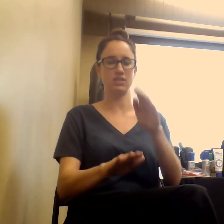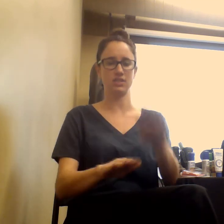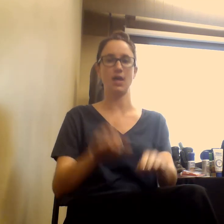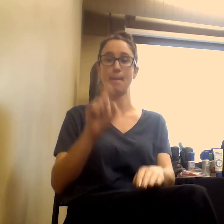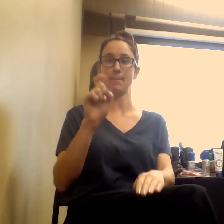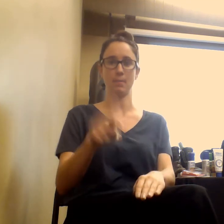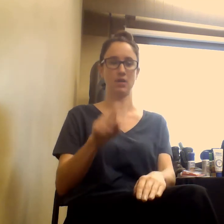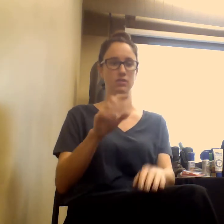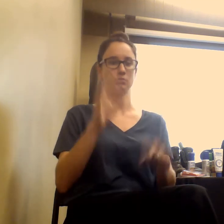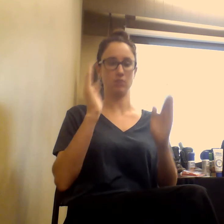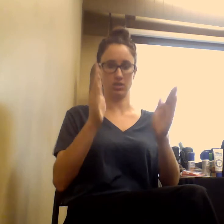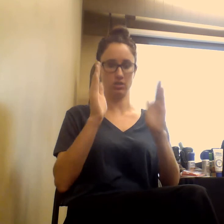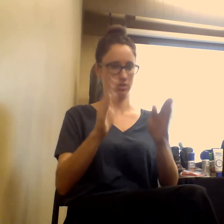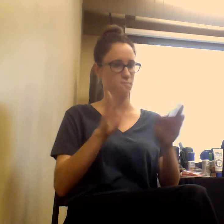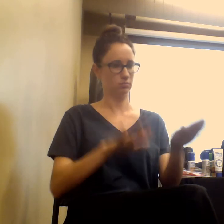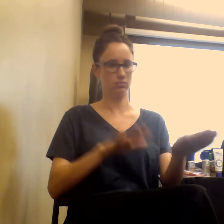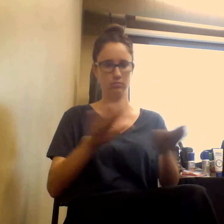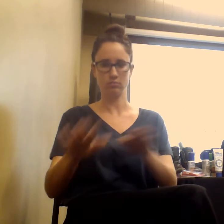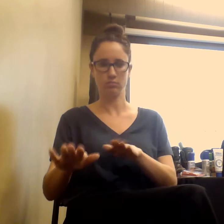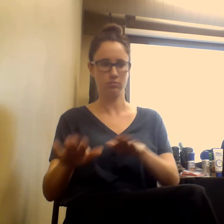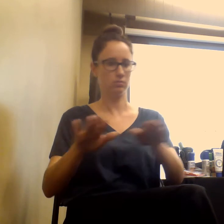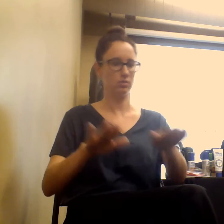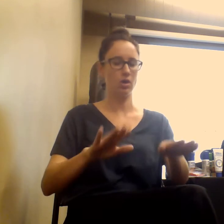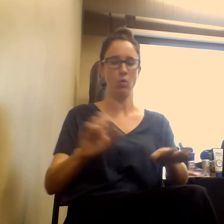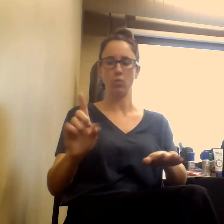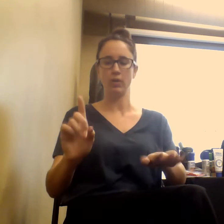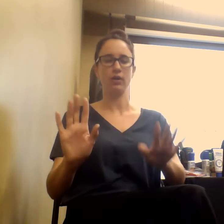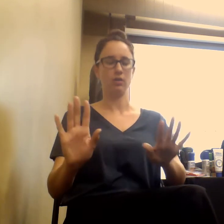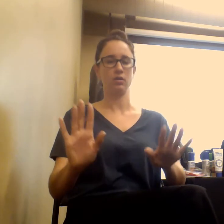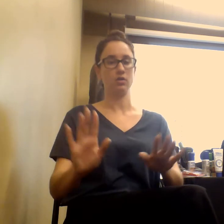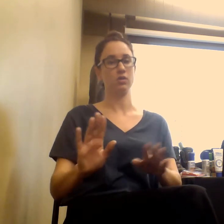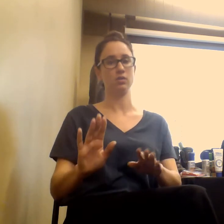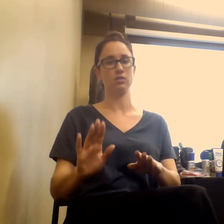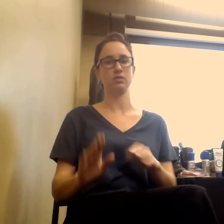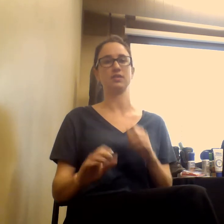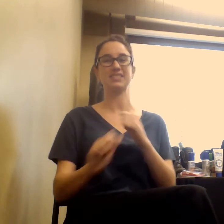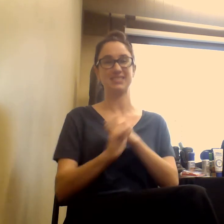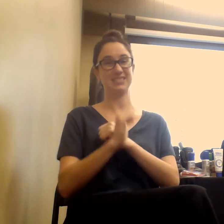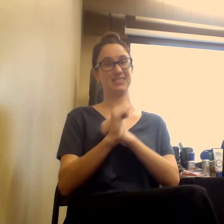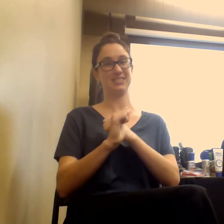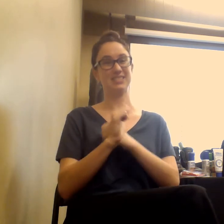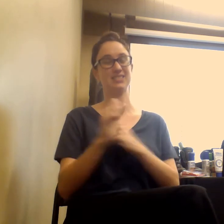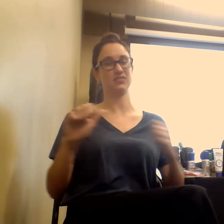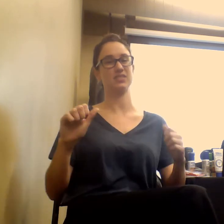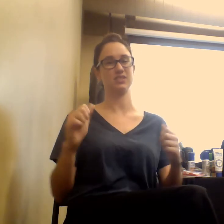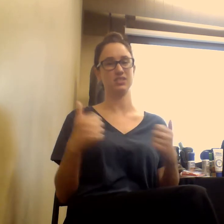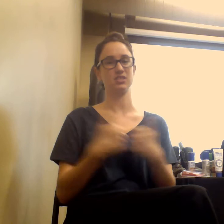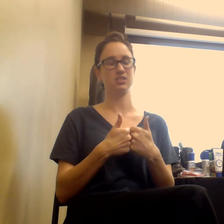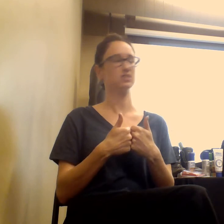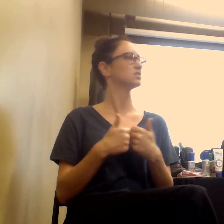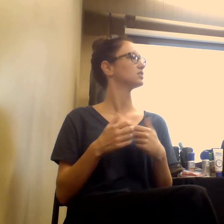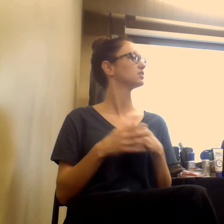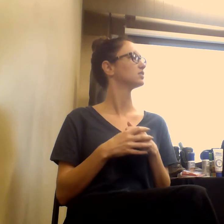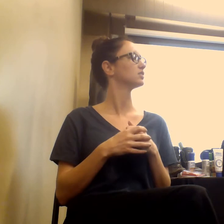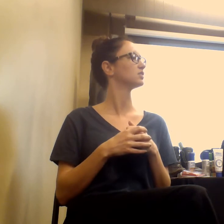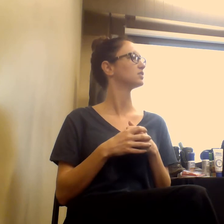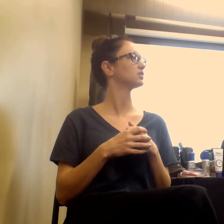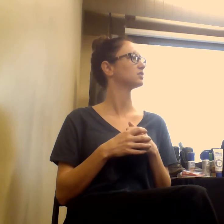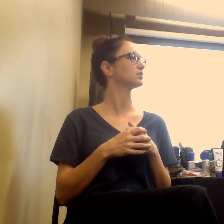fed. But anyways, getting down there is difficult. It's not easy. And I tell people, if you want to try something